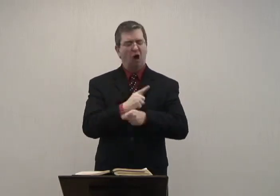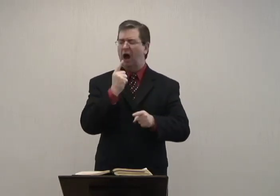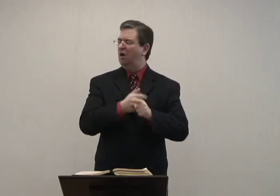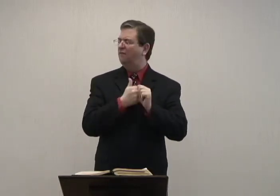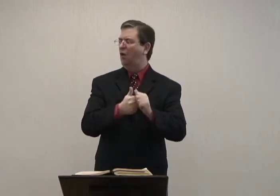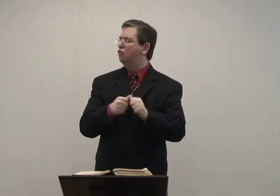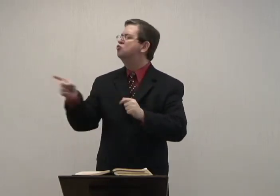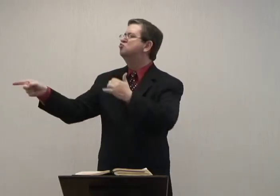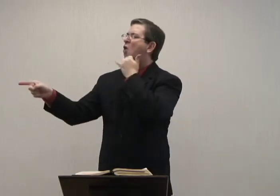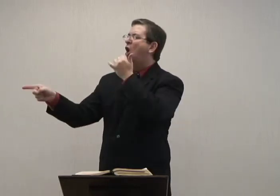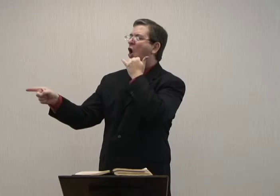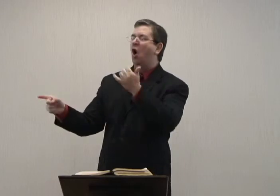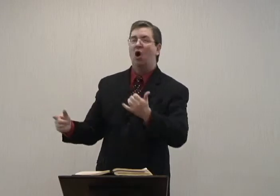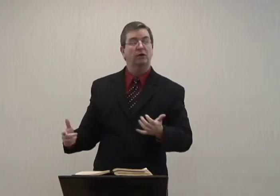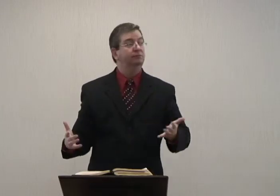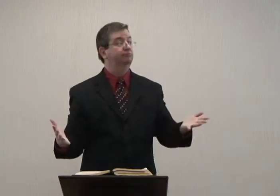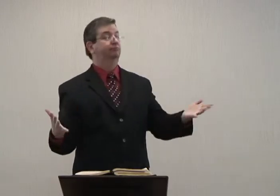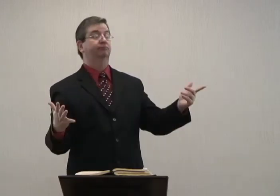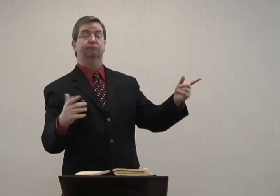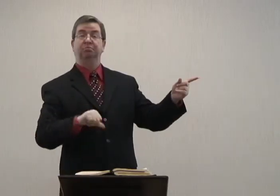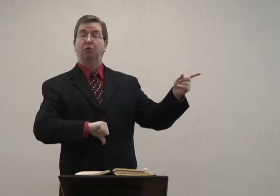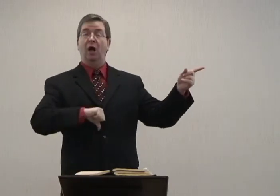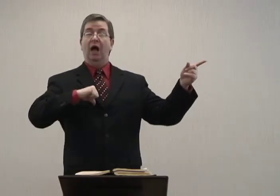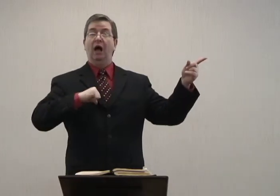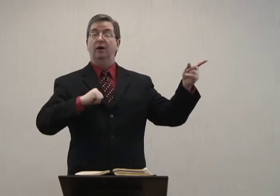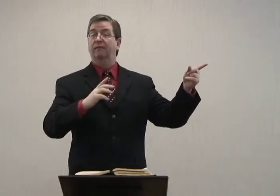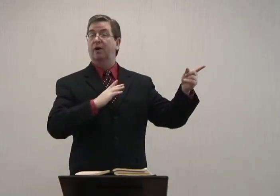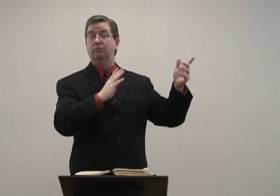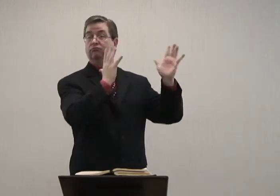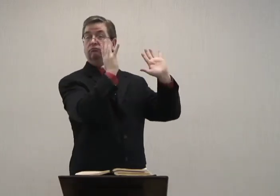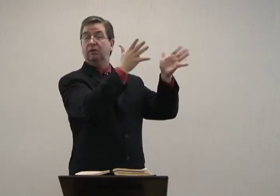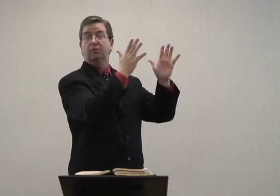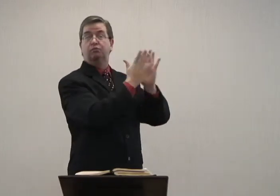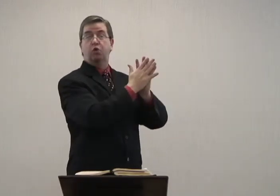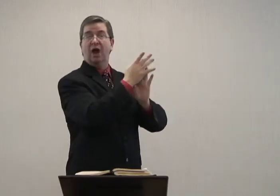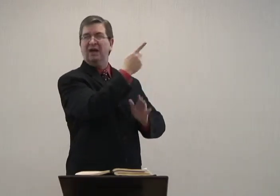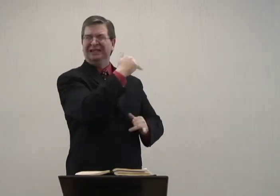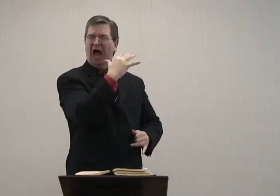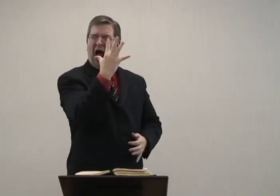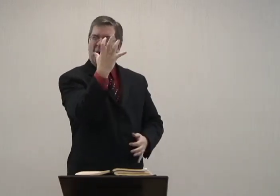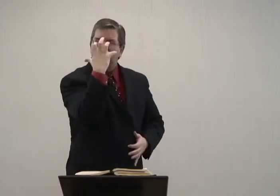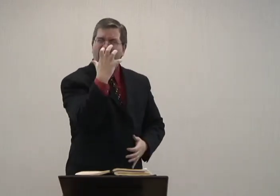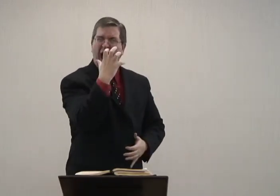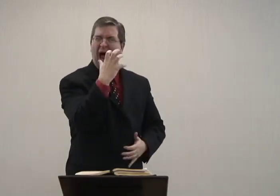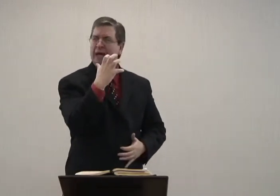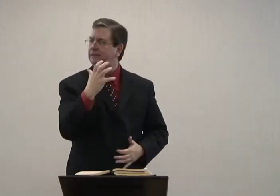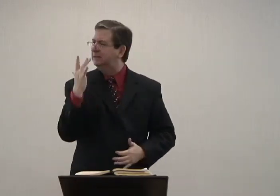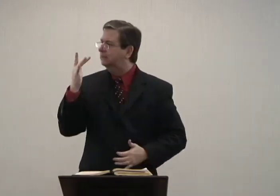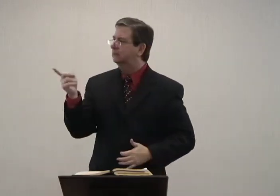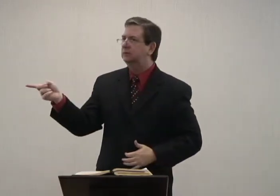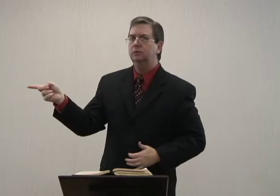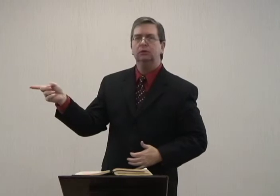I know what's right. You're wrong. They were probably fine, just leave them. They were